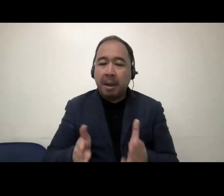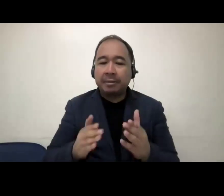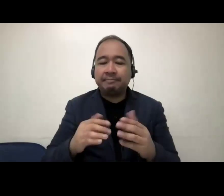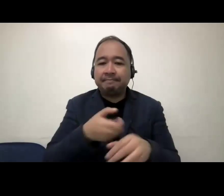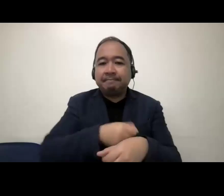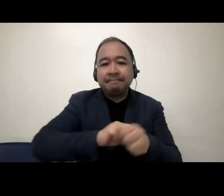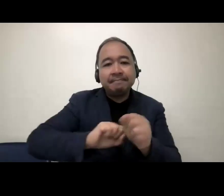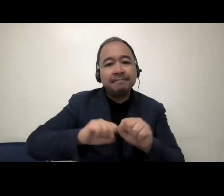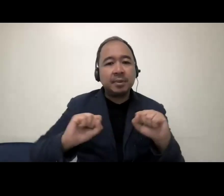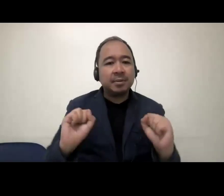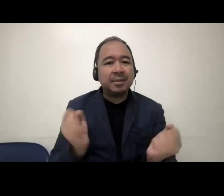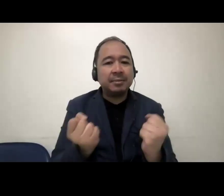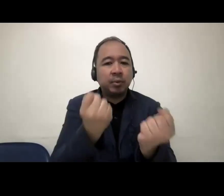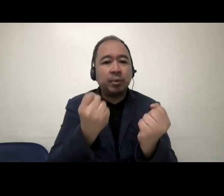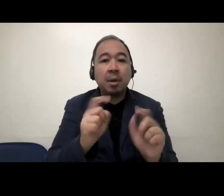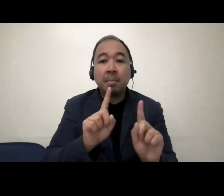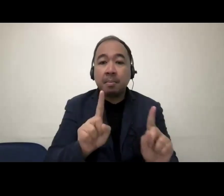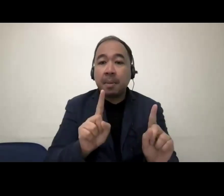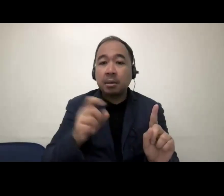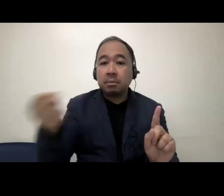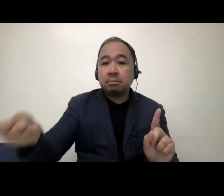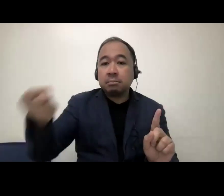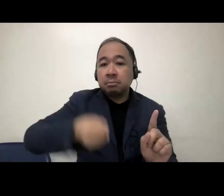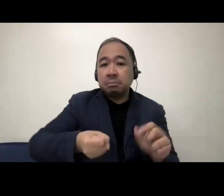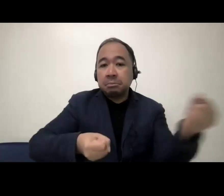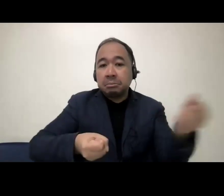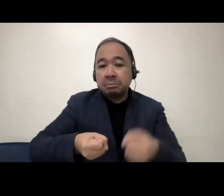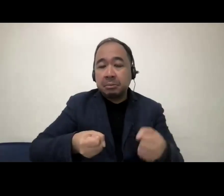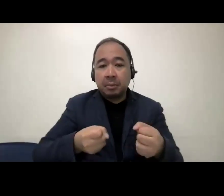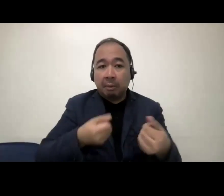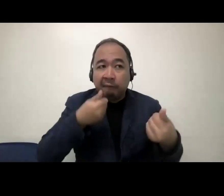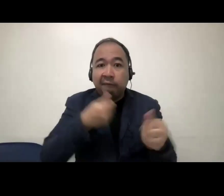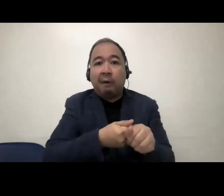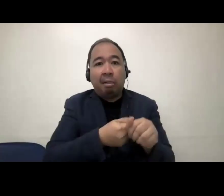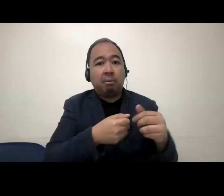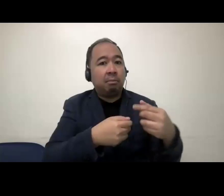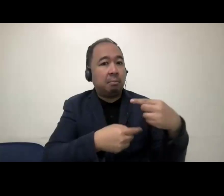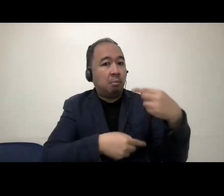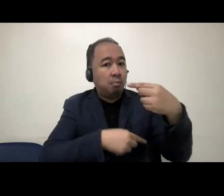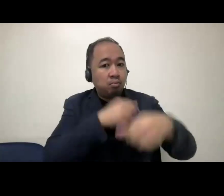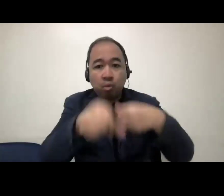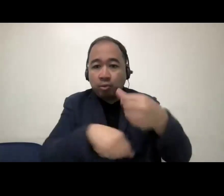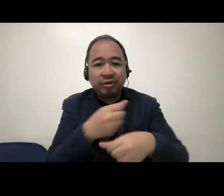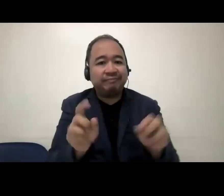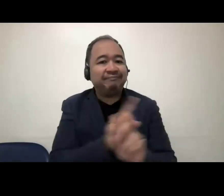the free, prior, and informed consent of the people there. Because the public hearings were,